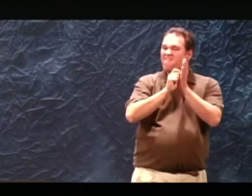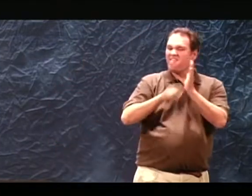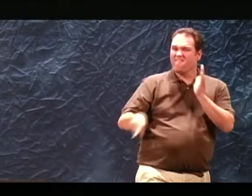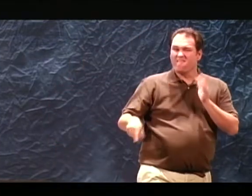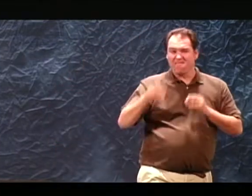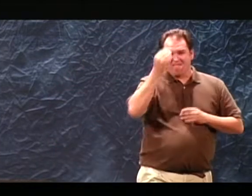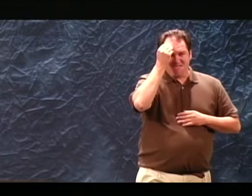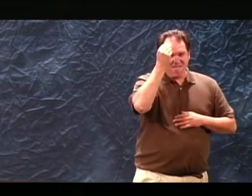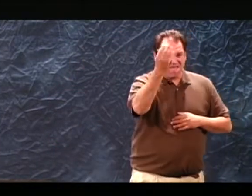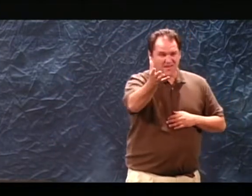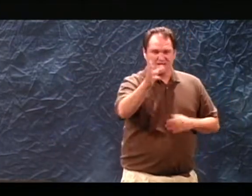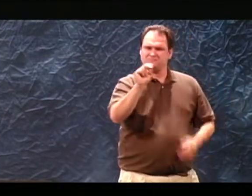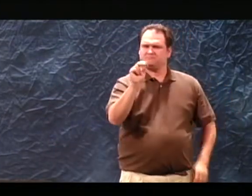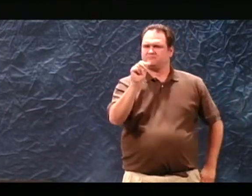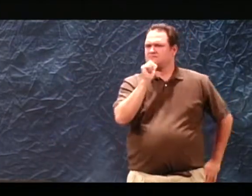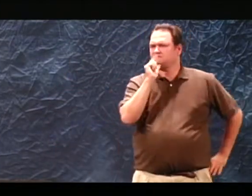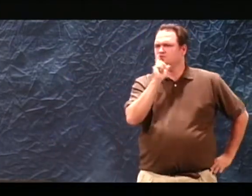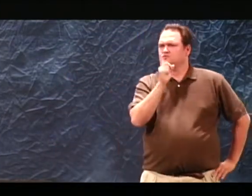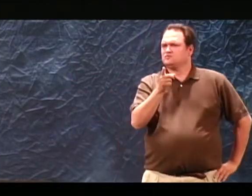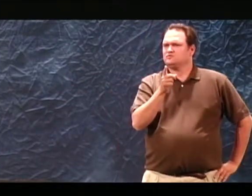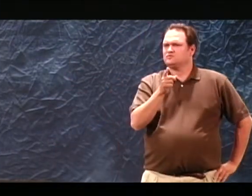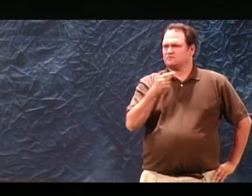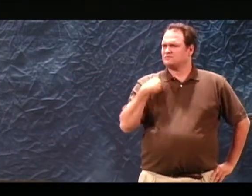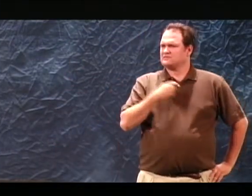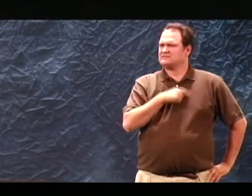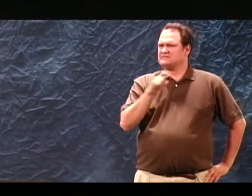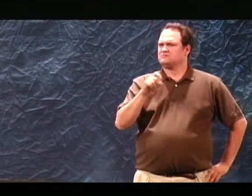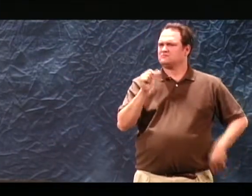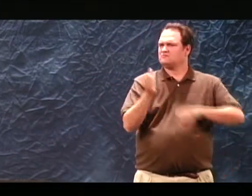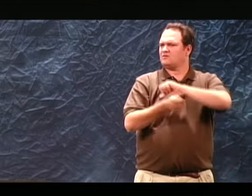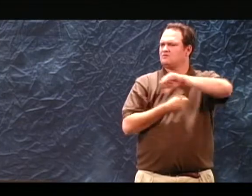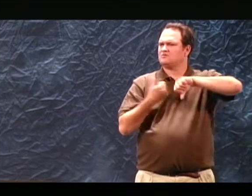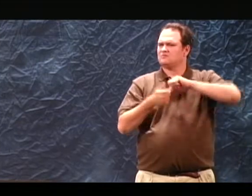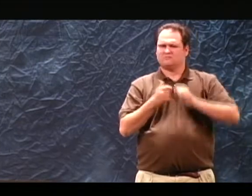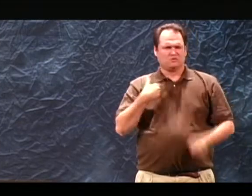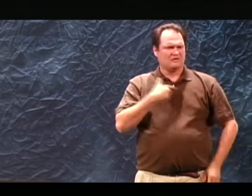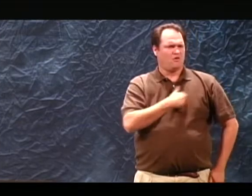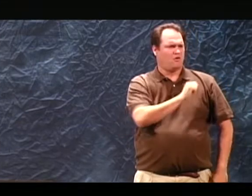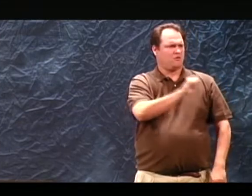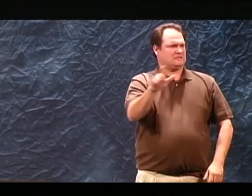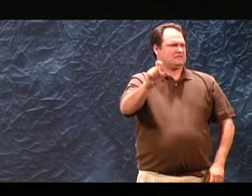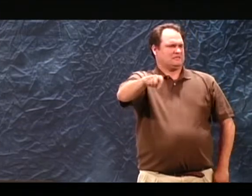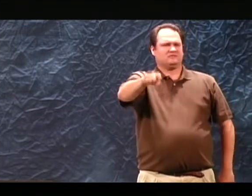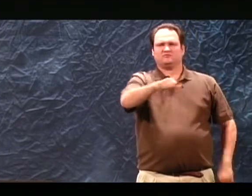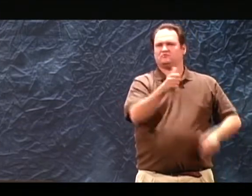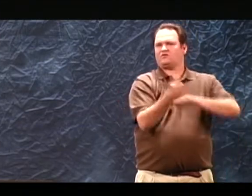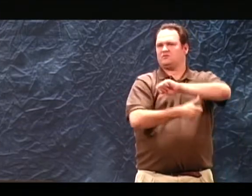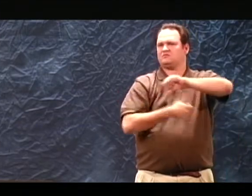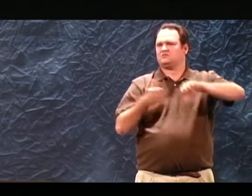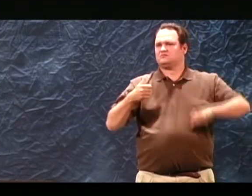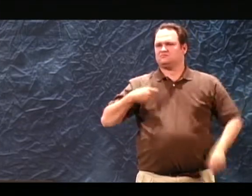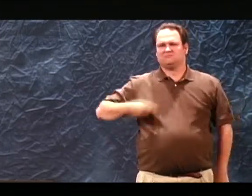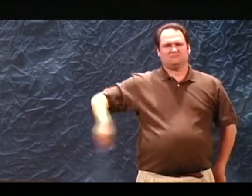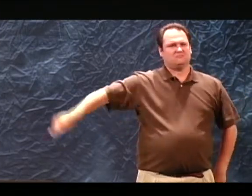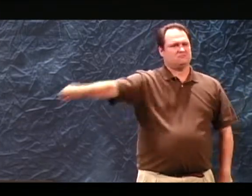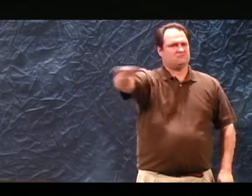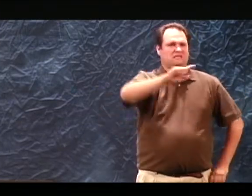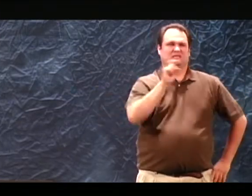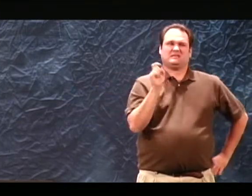paul is right to tell you that that's not true we need each other we all